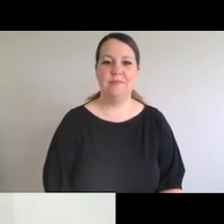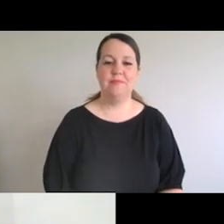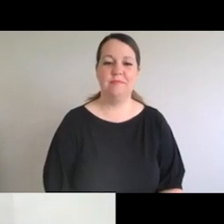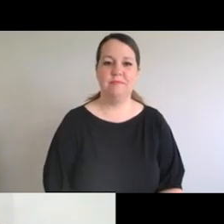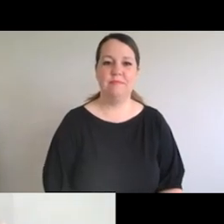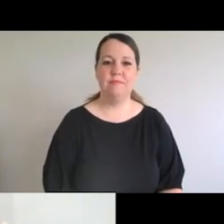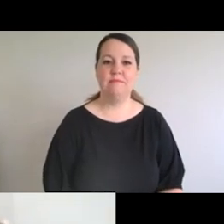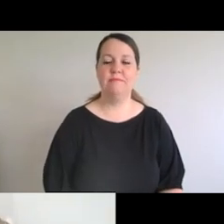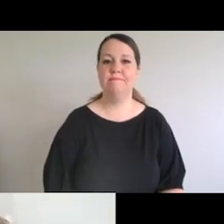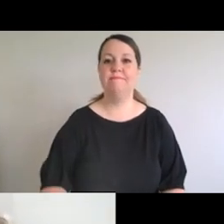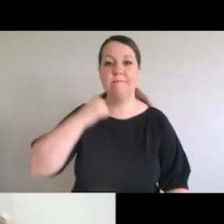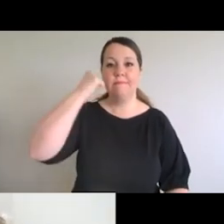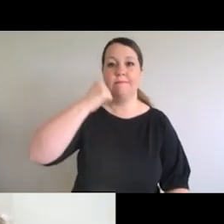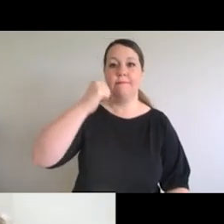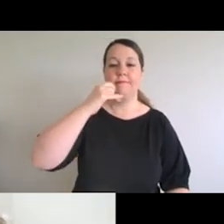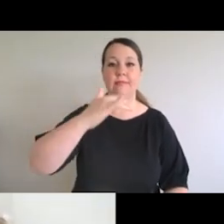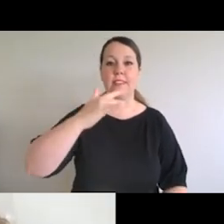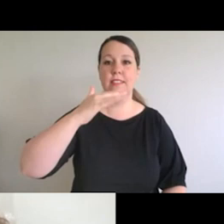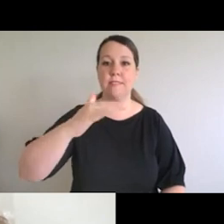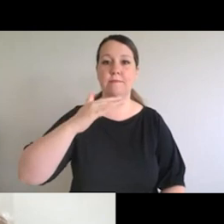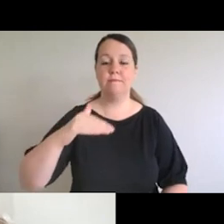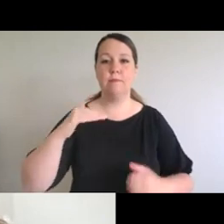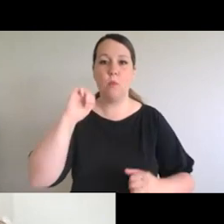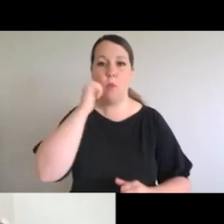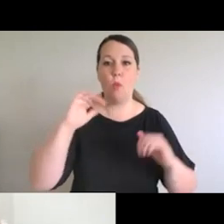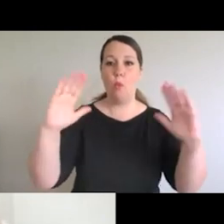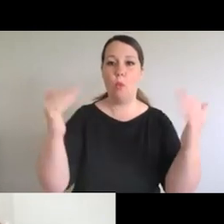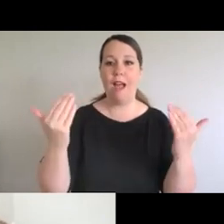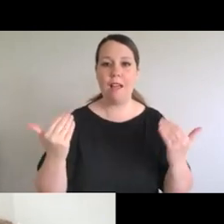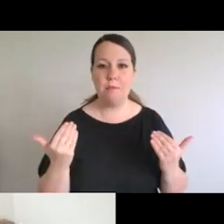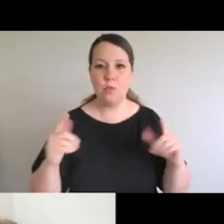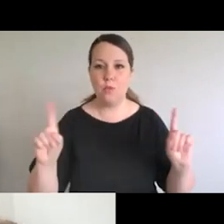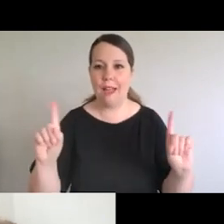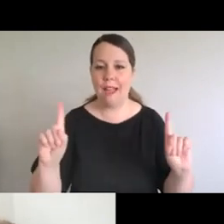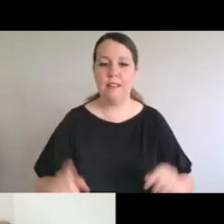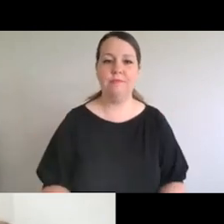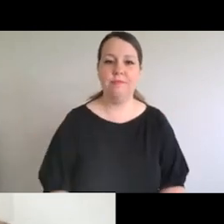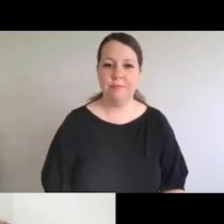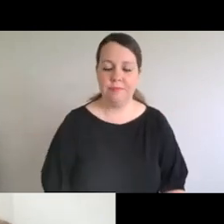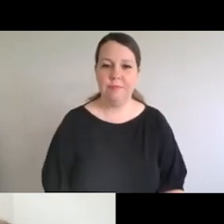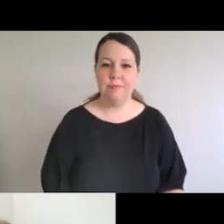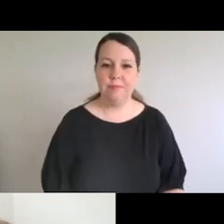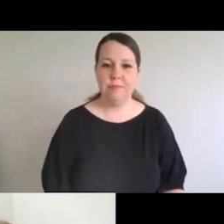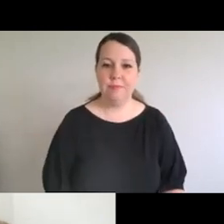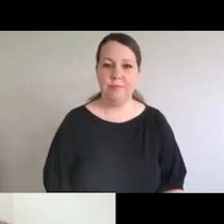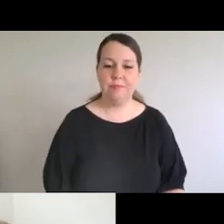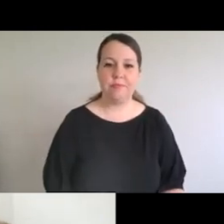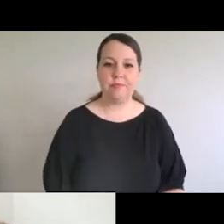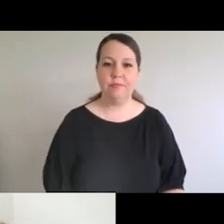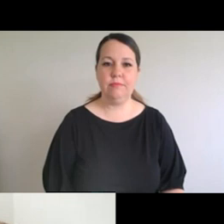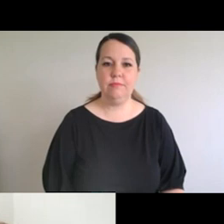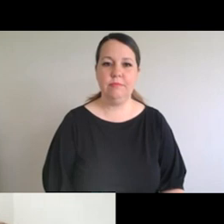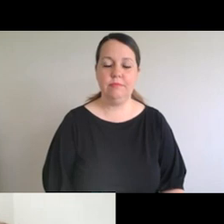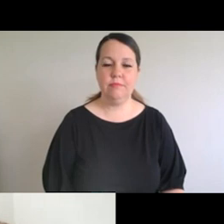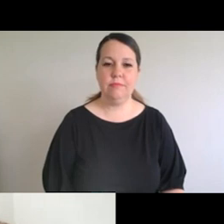Tēnā rā koutou katoa, korihi te mani takihiri mai I te ata. Ka awa tea, ti hei